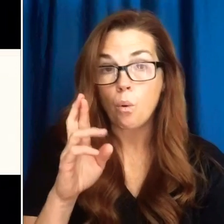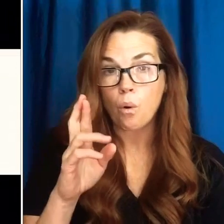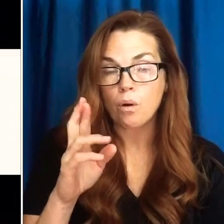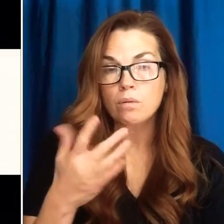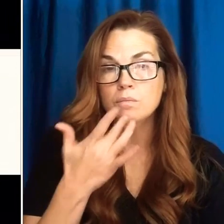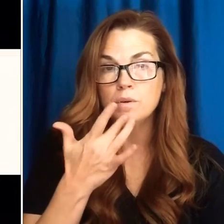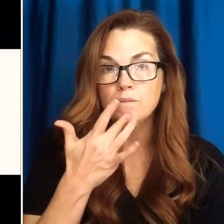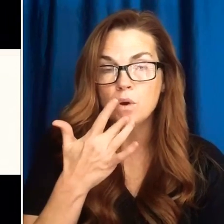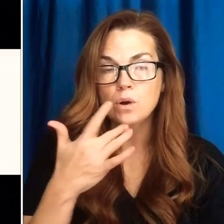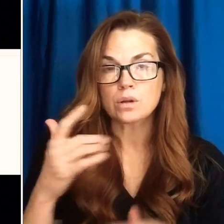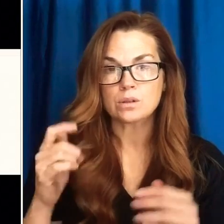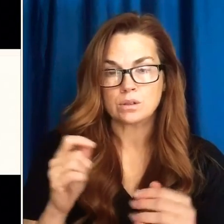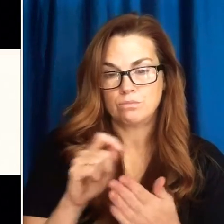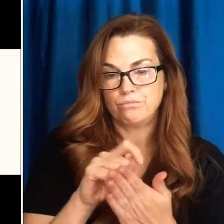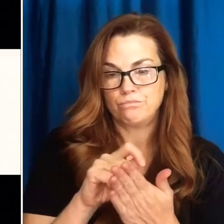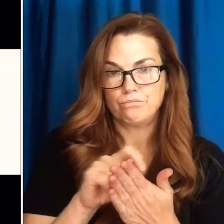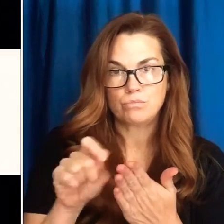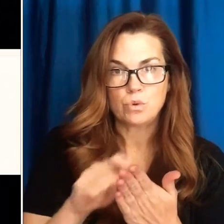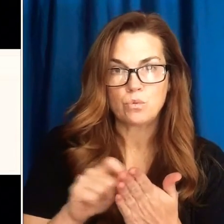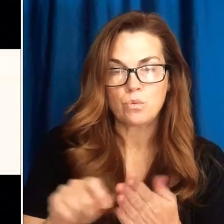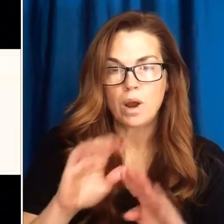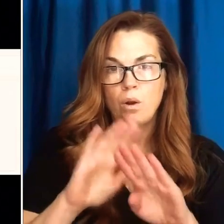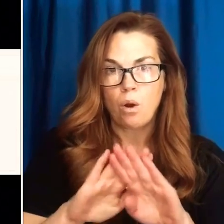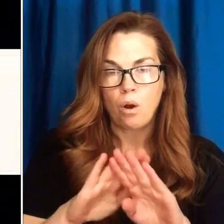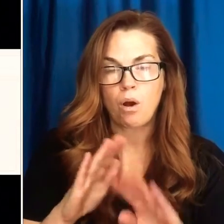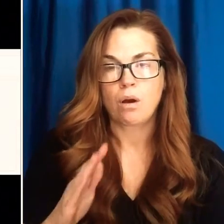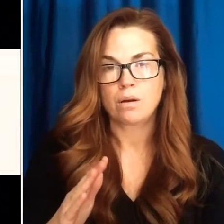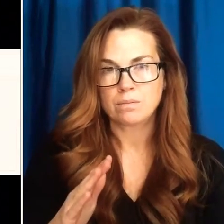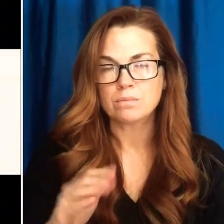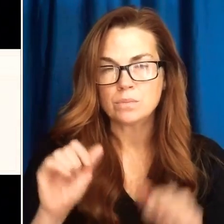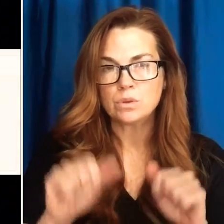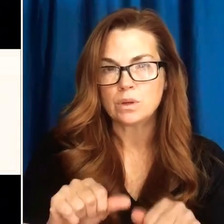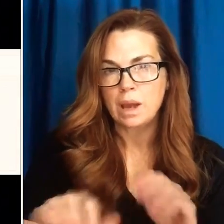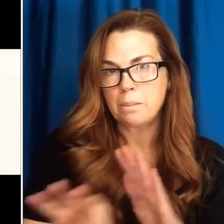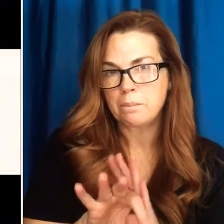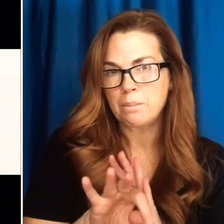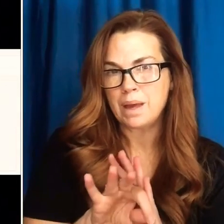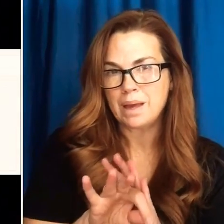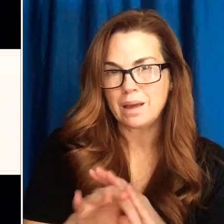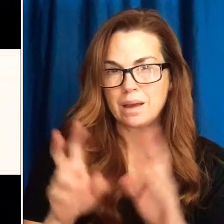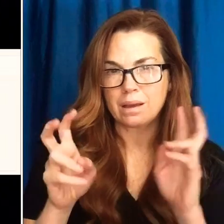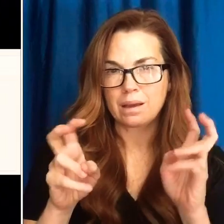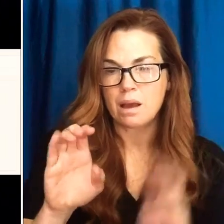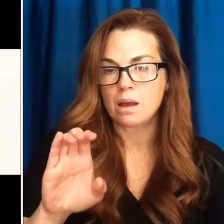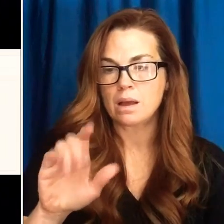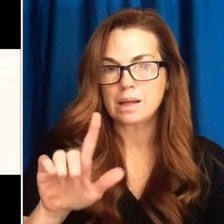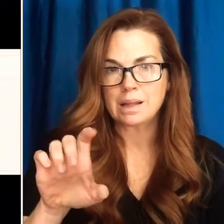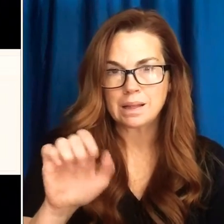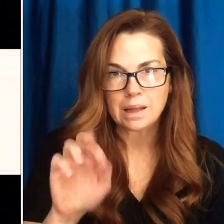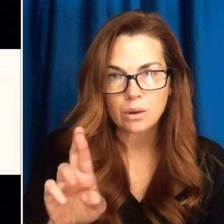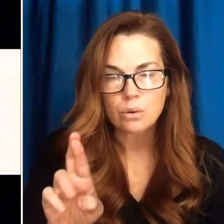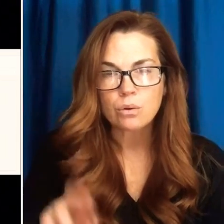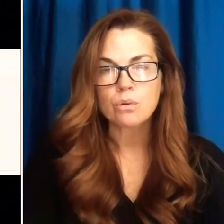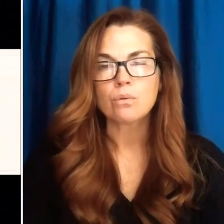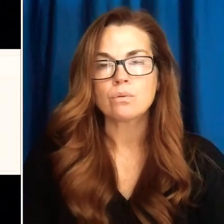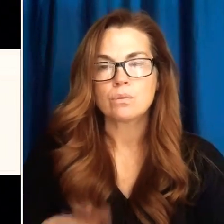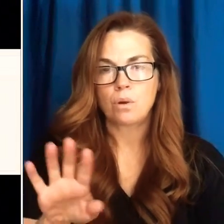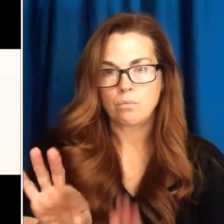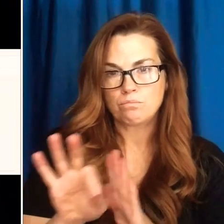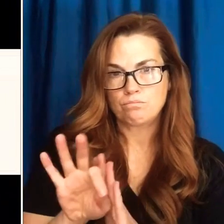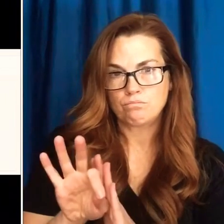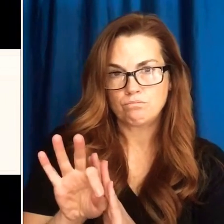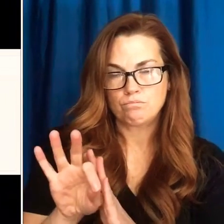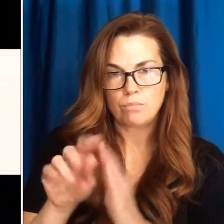difference. This is a clear sticky note, and you can see once I select the select